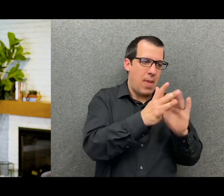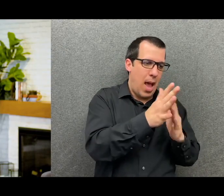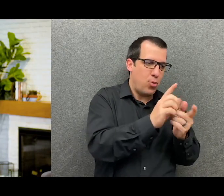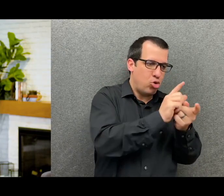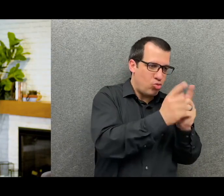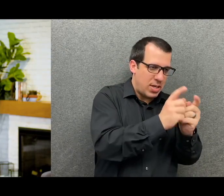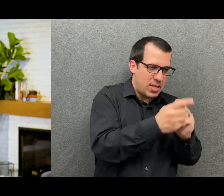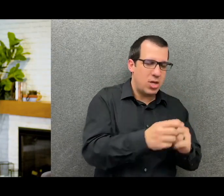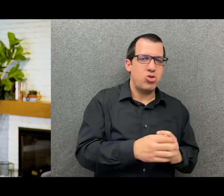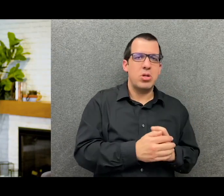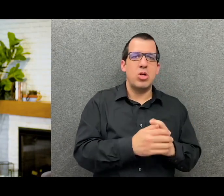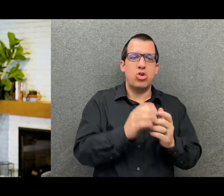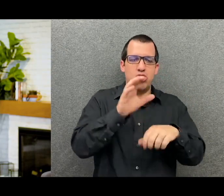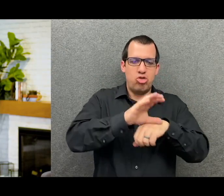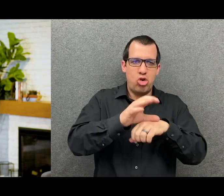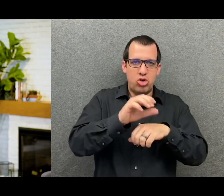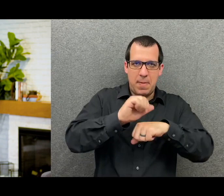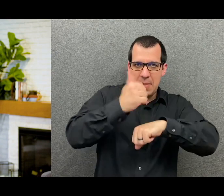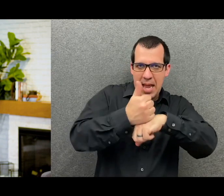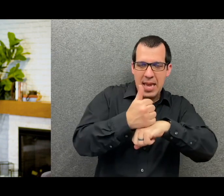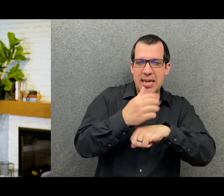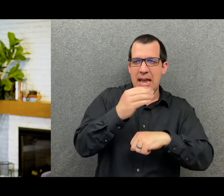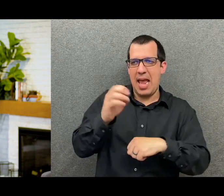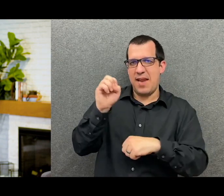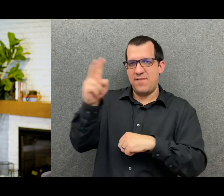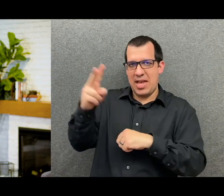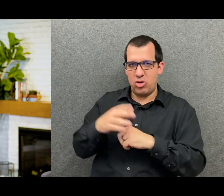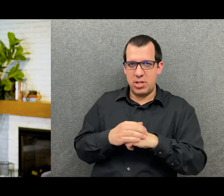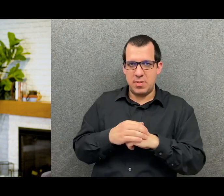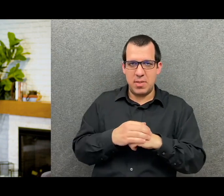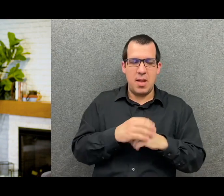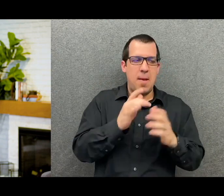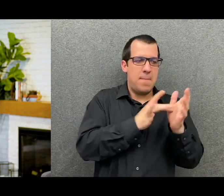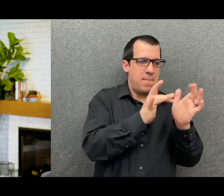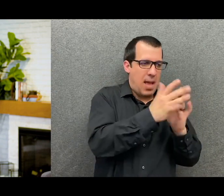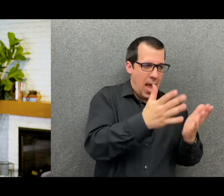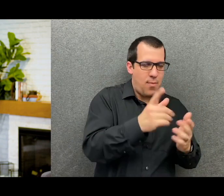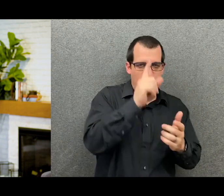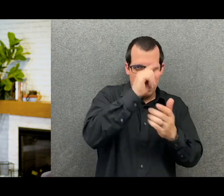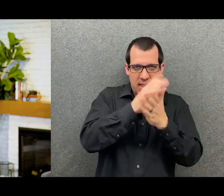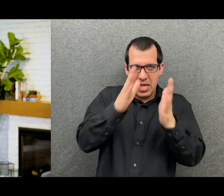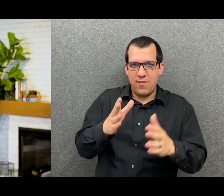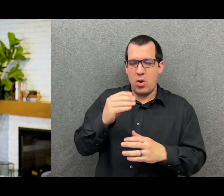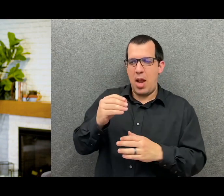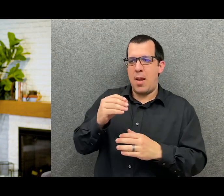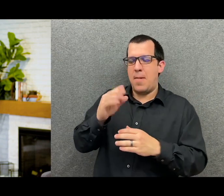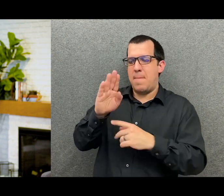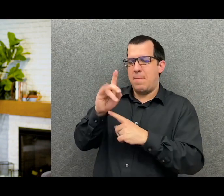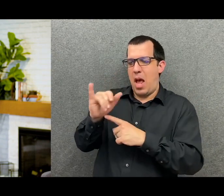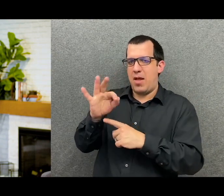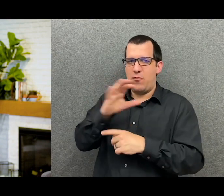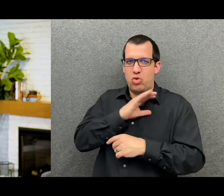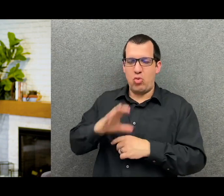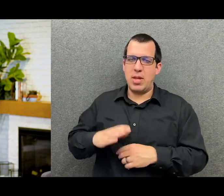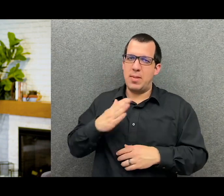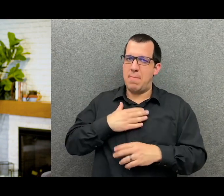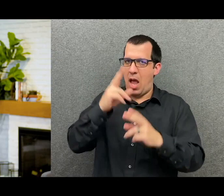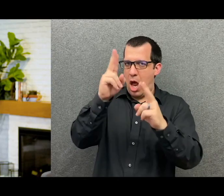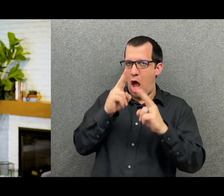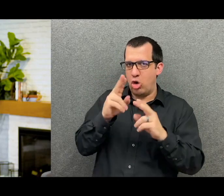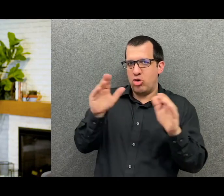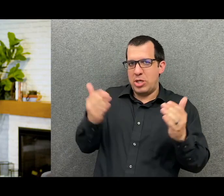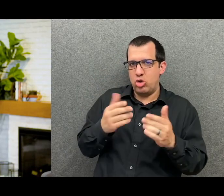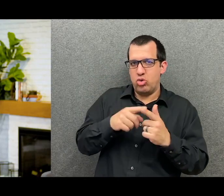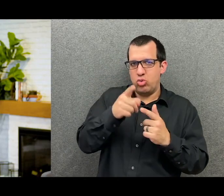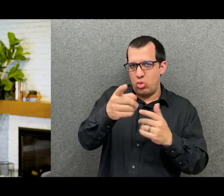areas of Bible translation, church planting, and evangelism, the Bible, Believer, and the Body of Christ. So it's my